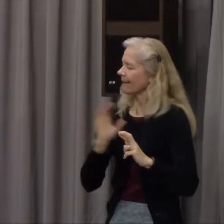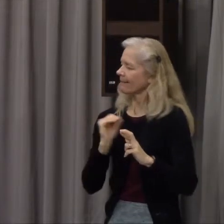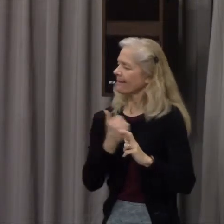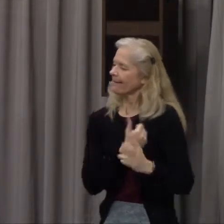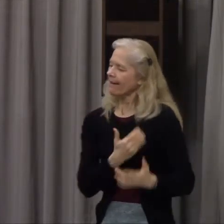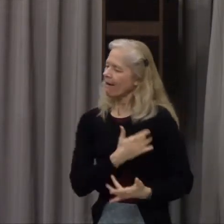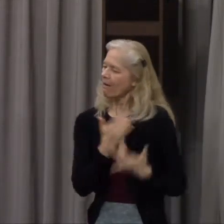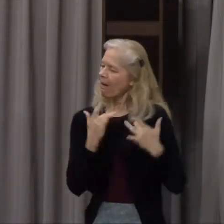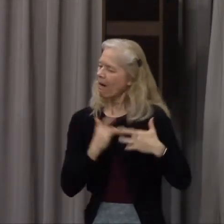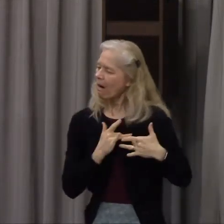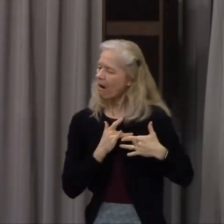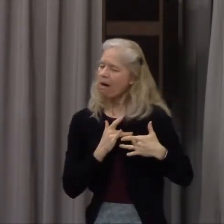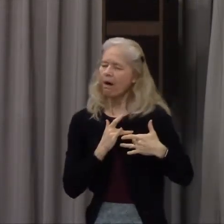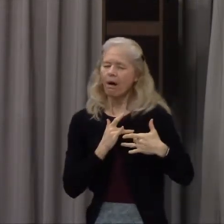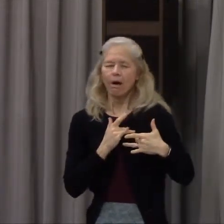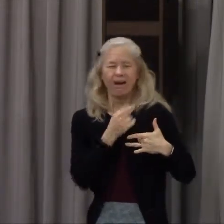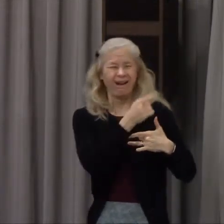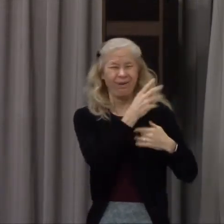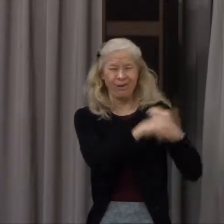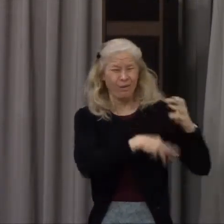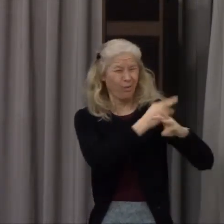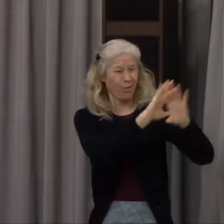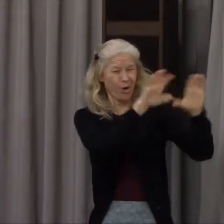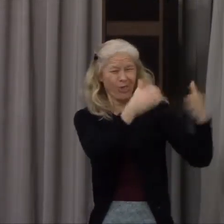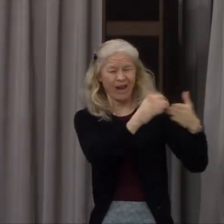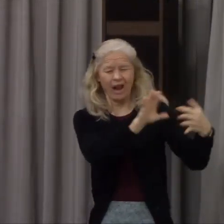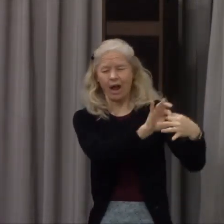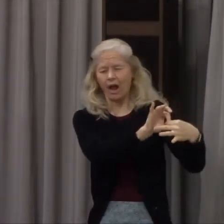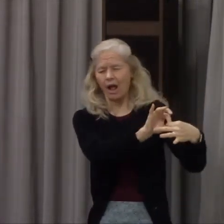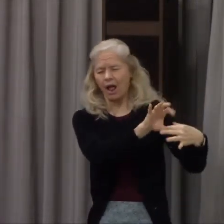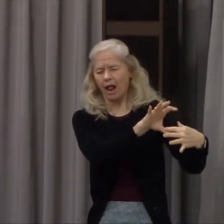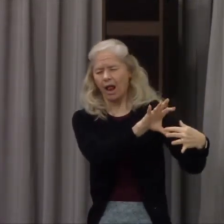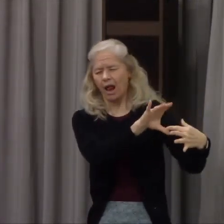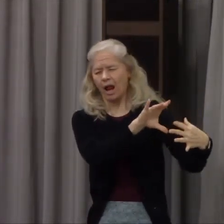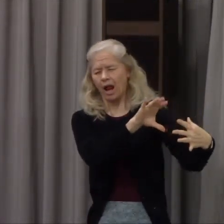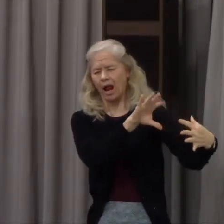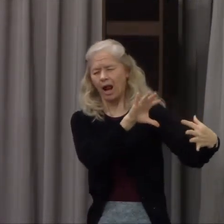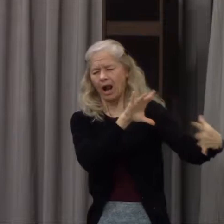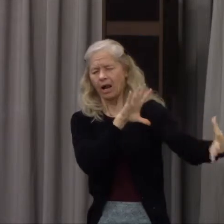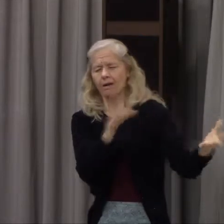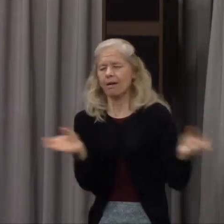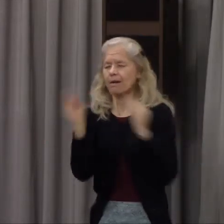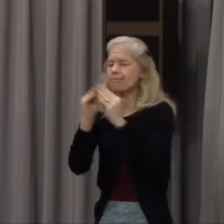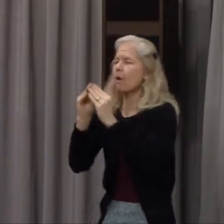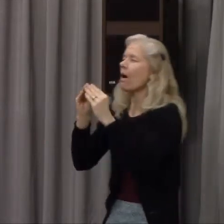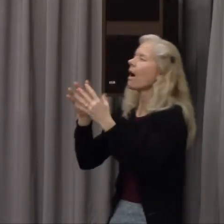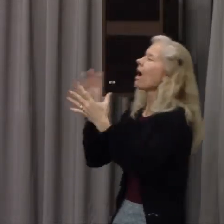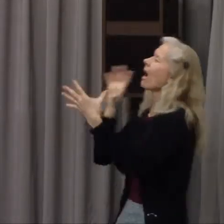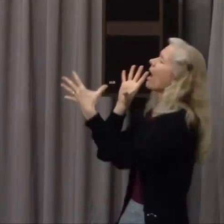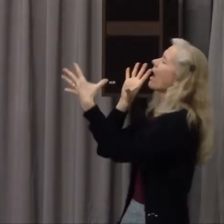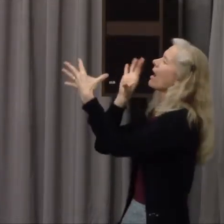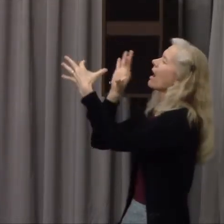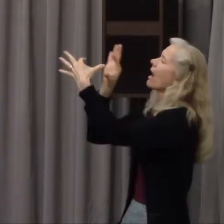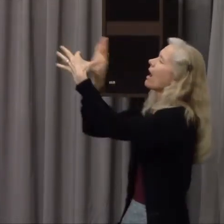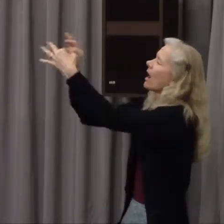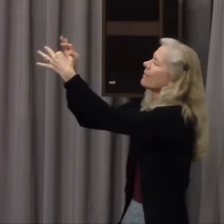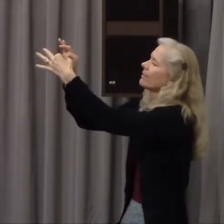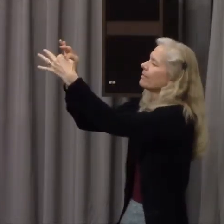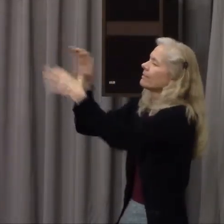life more. And dear God, in so doing, we'll even enjoy this place more.